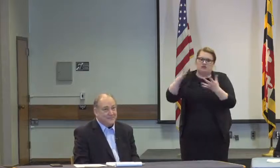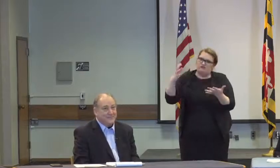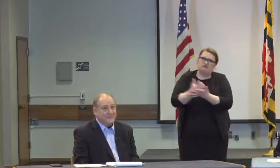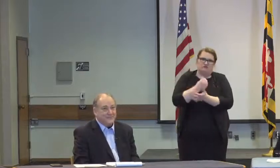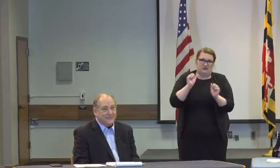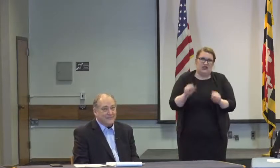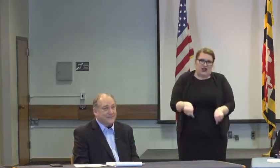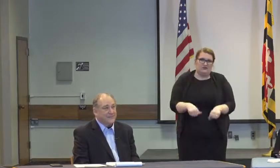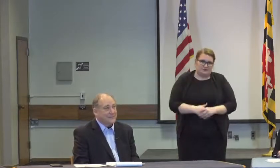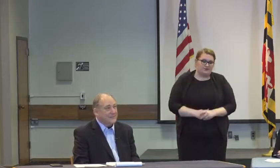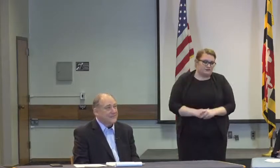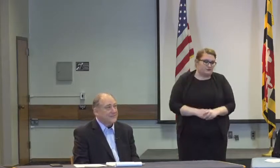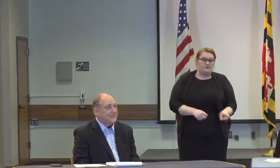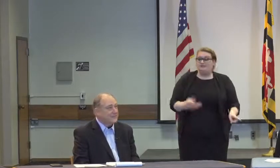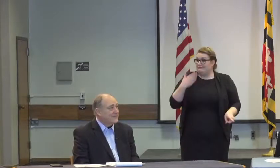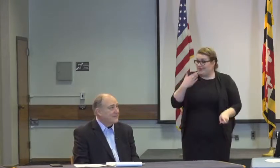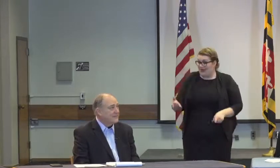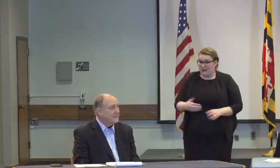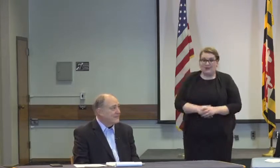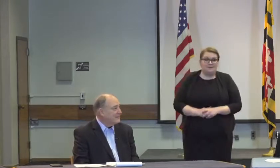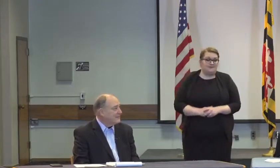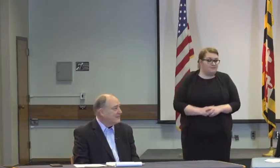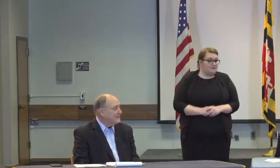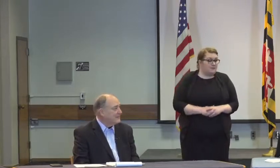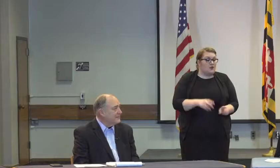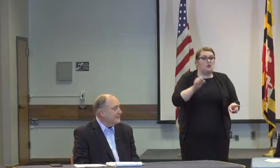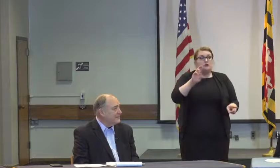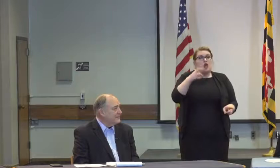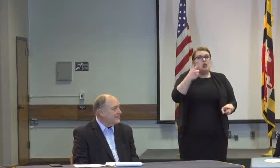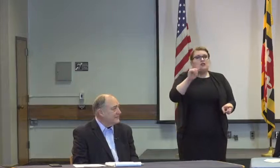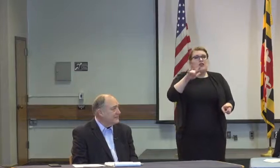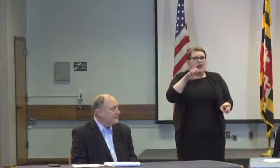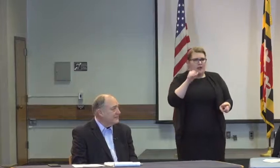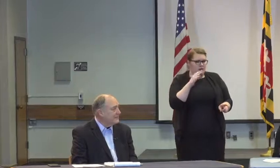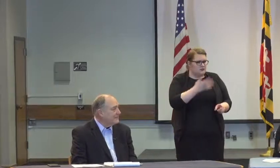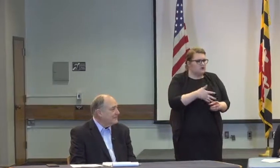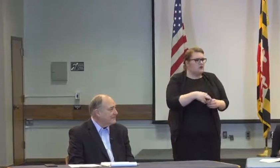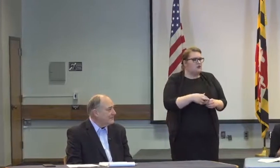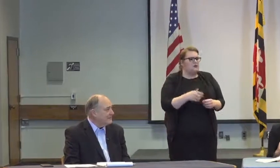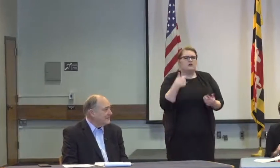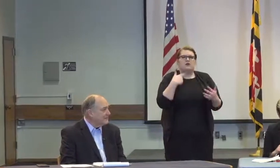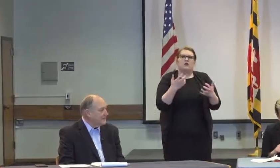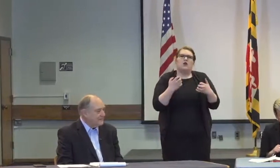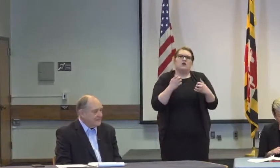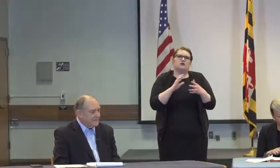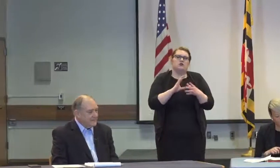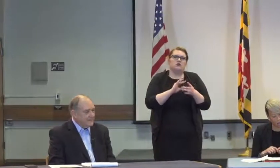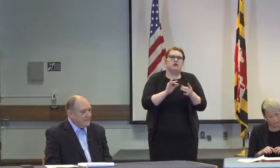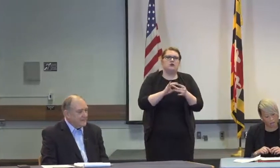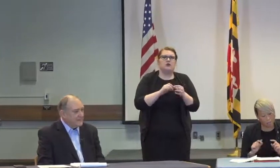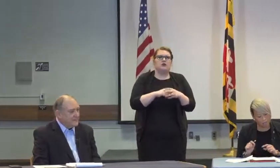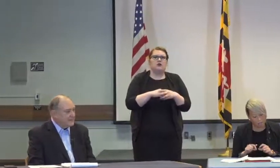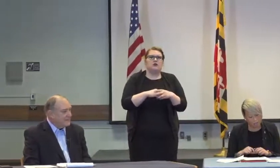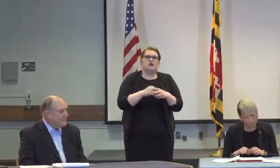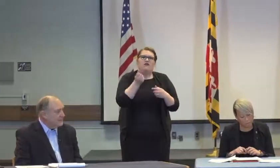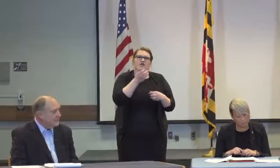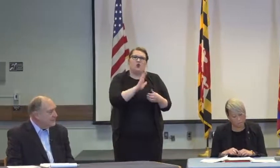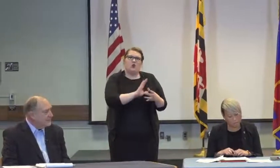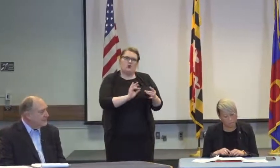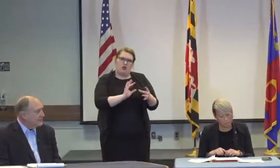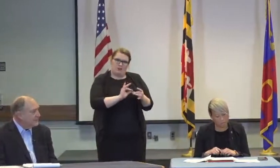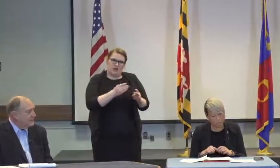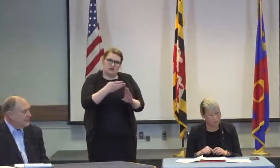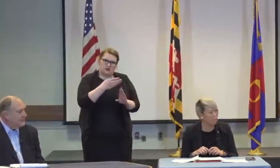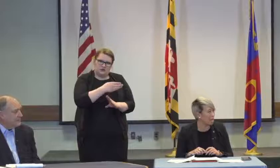Great. Thank you, County Executive. So Dr. Gales, I want to pick up on a couple of comments that were